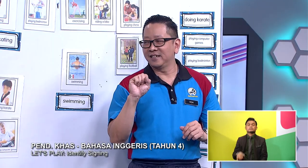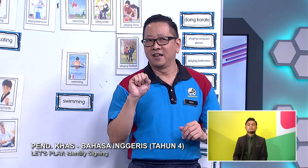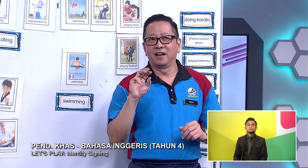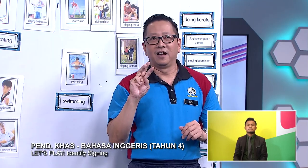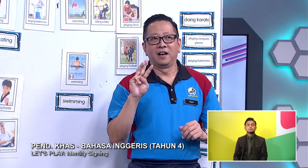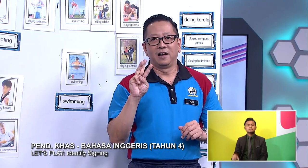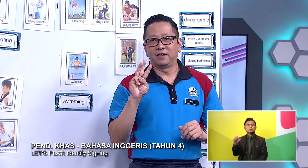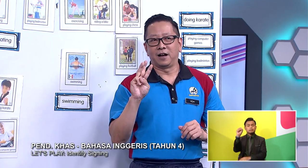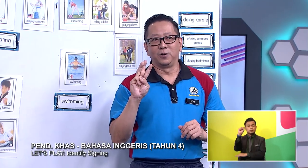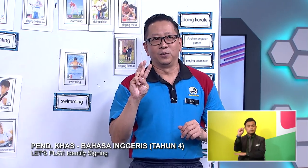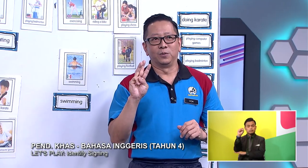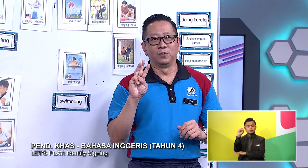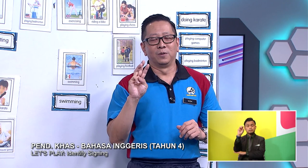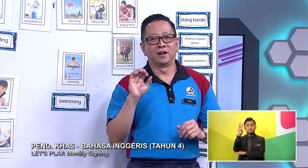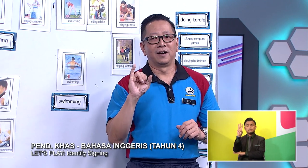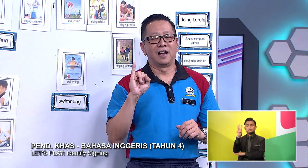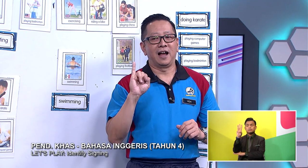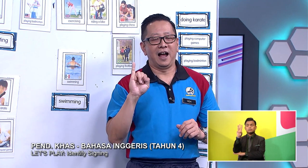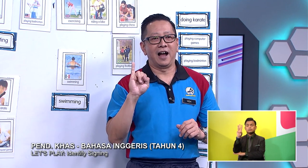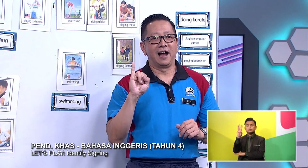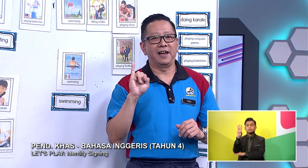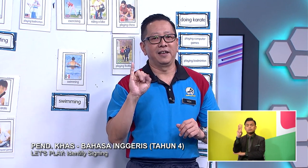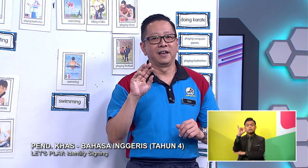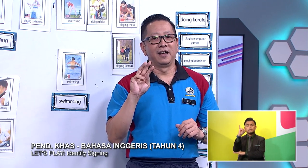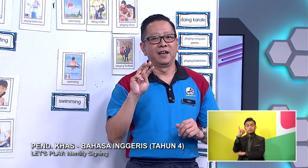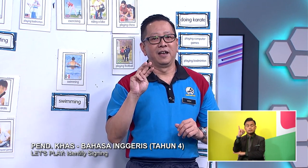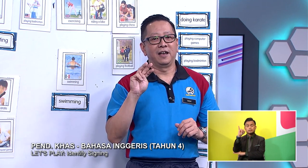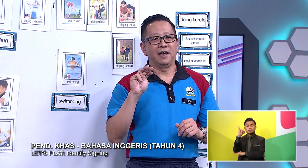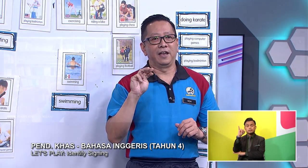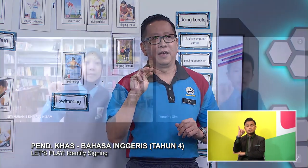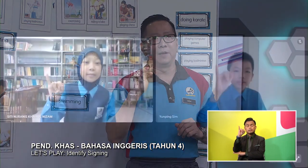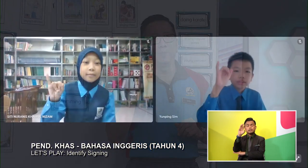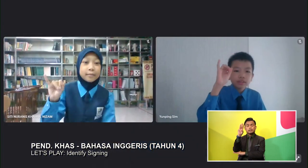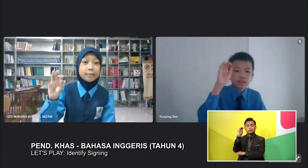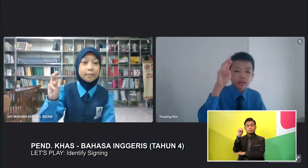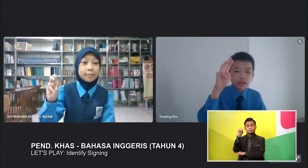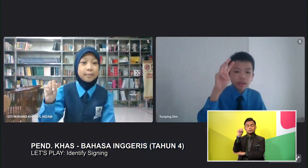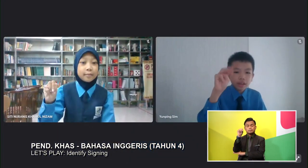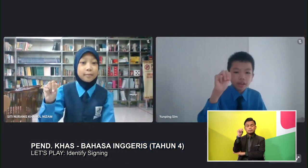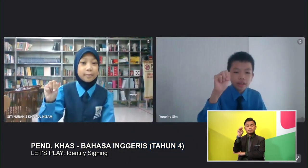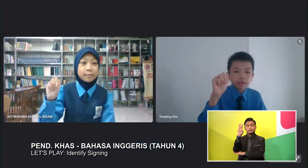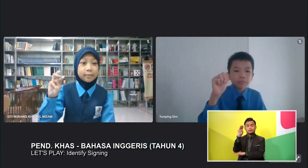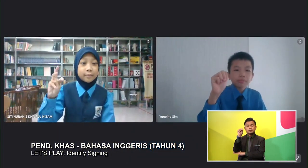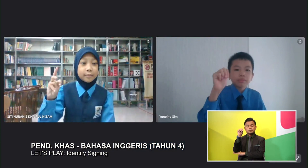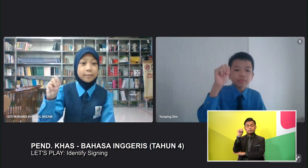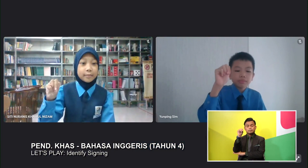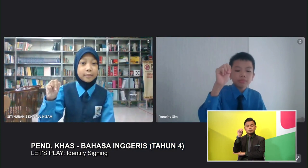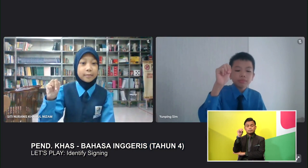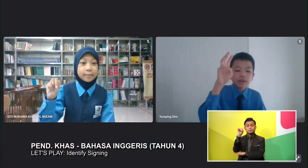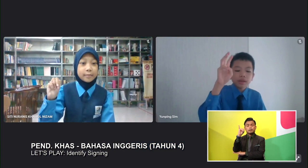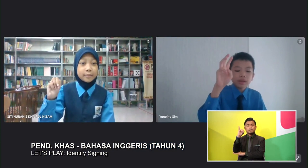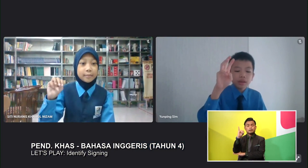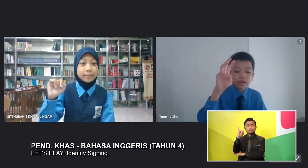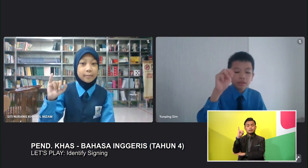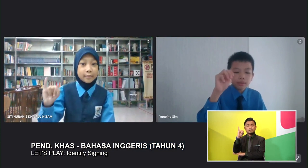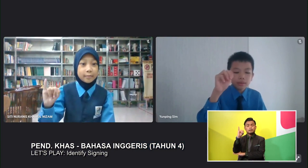S W I M M